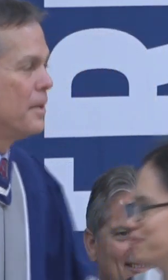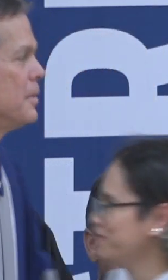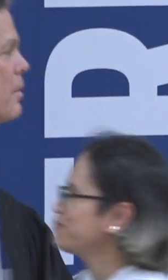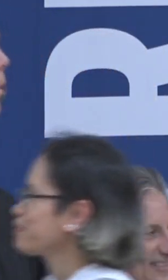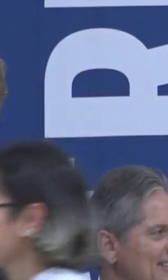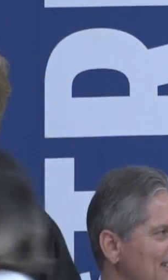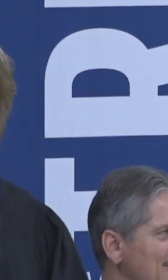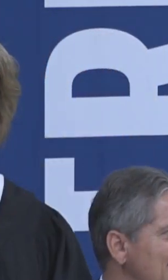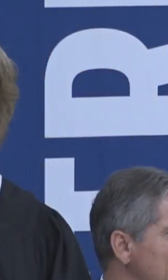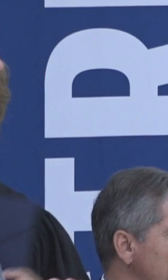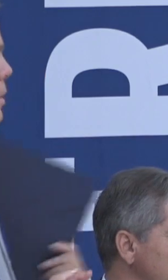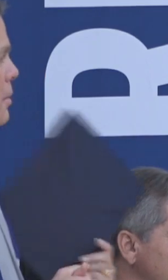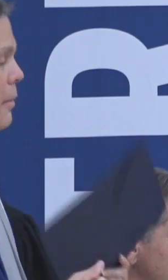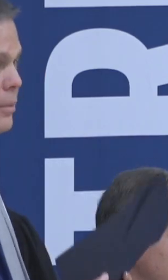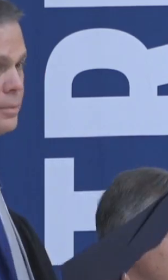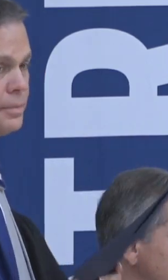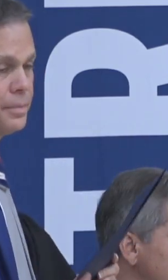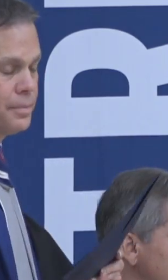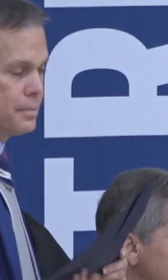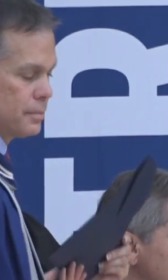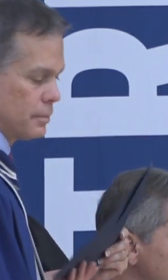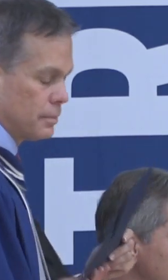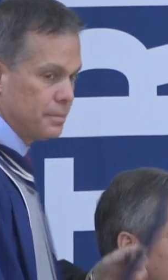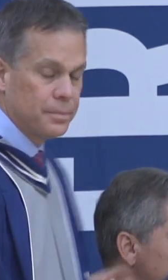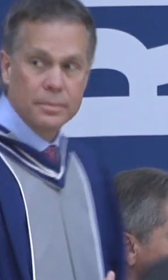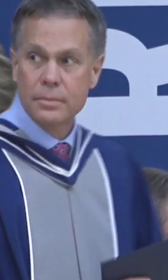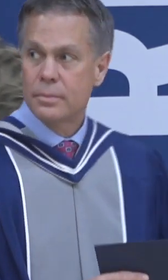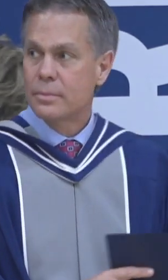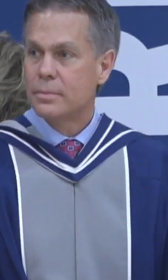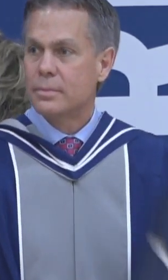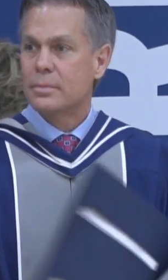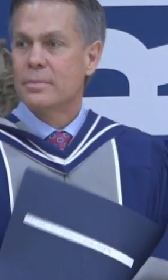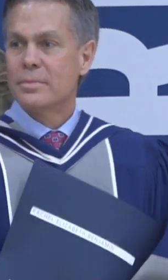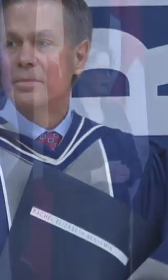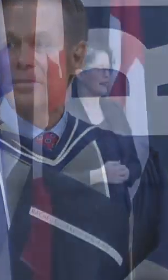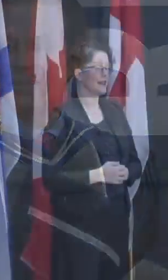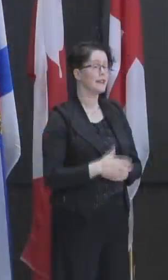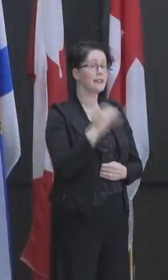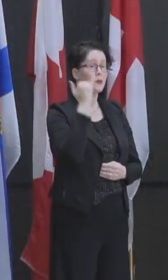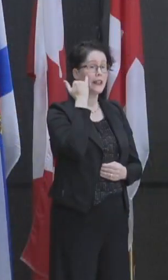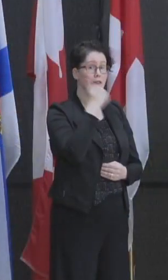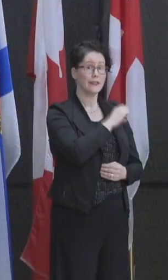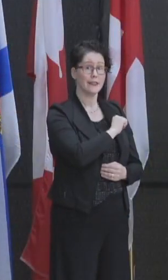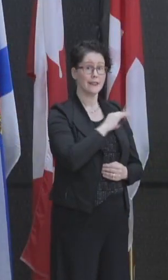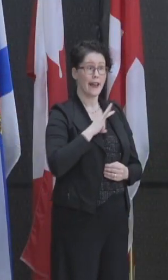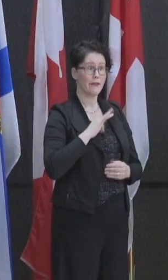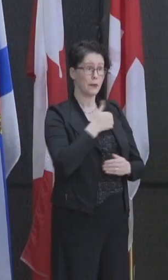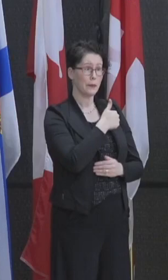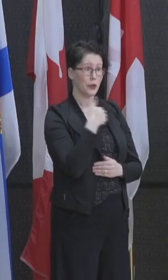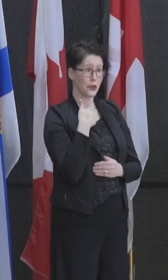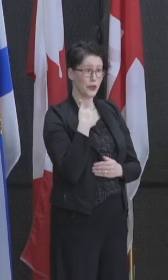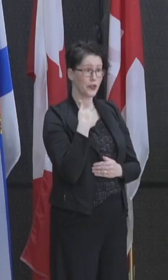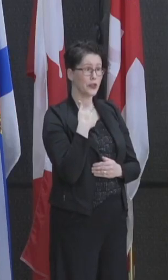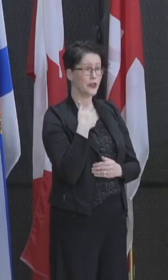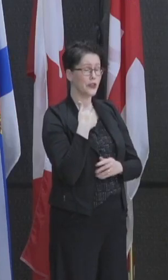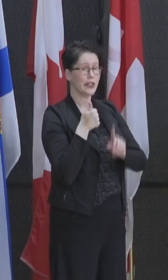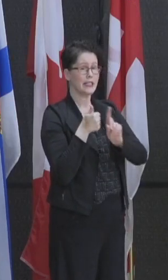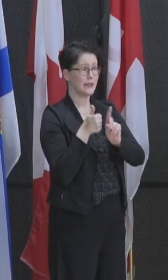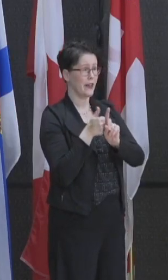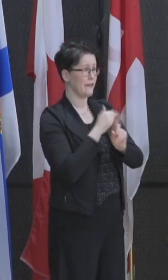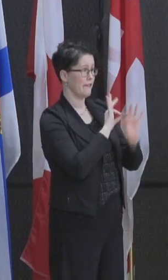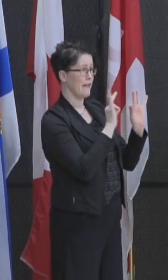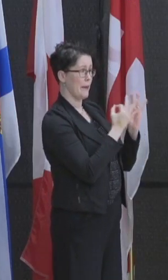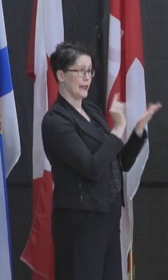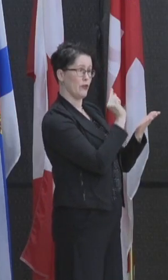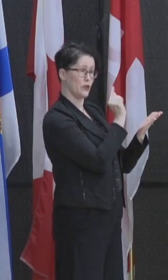Invited guests, it is the tradition at the Nova Scotia Community College that when a member of the staff has a family member graduating, we